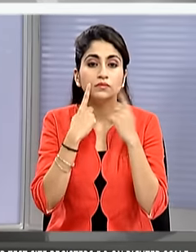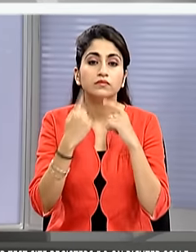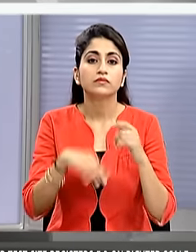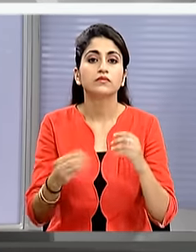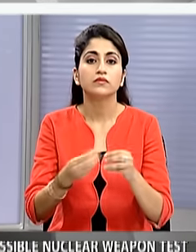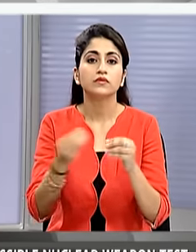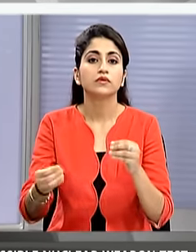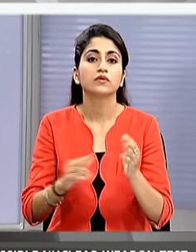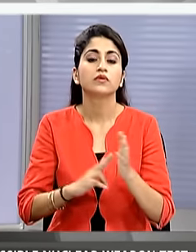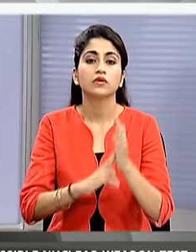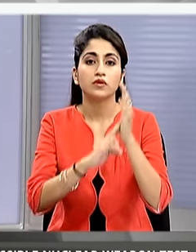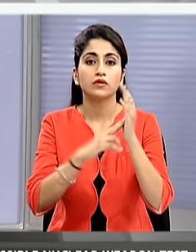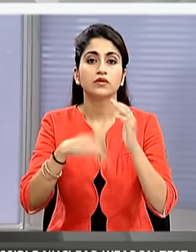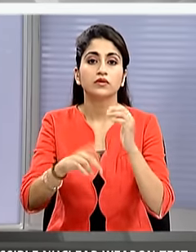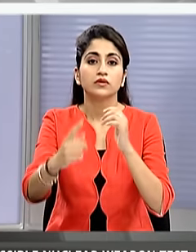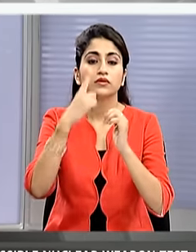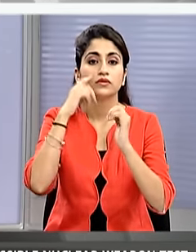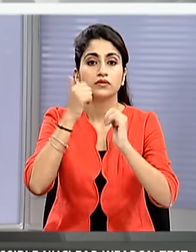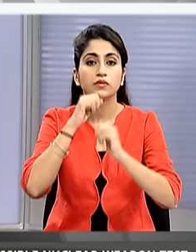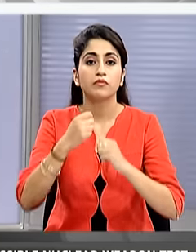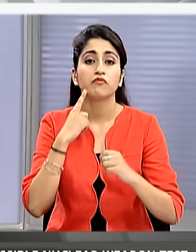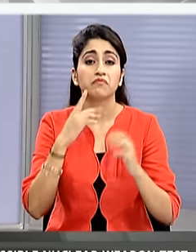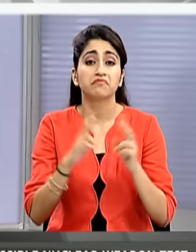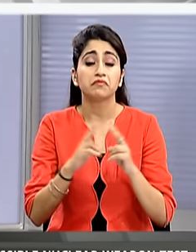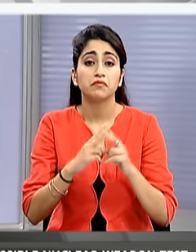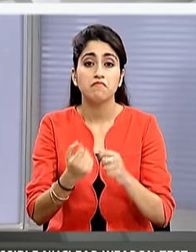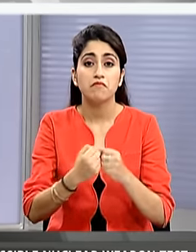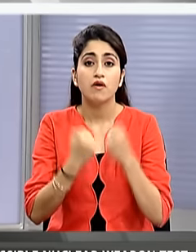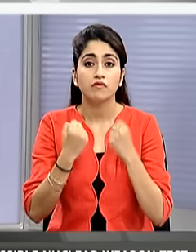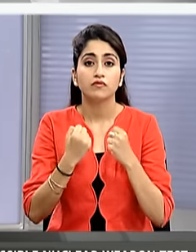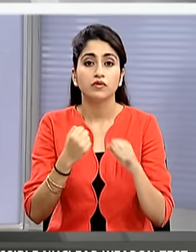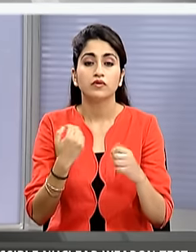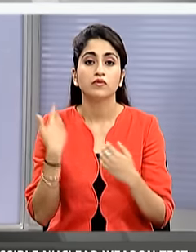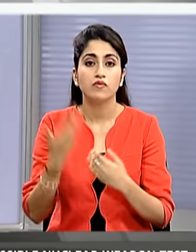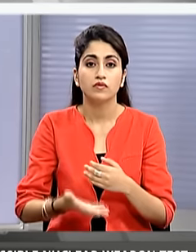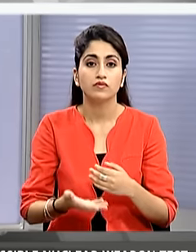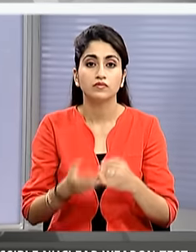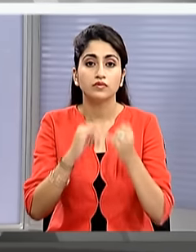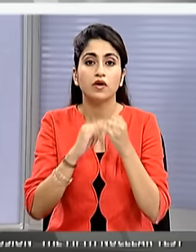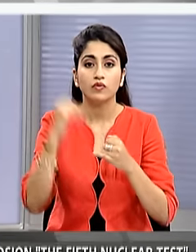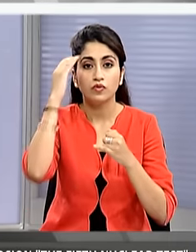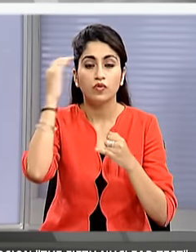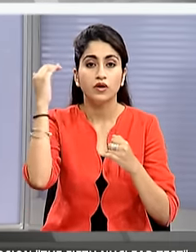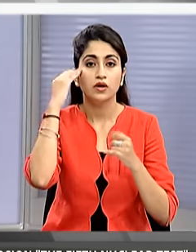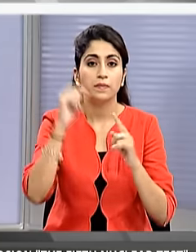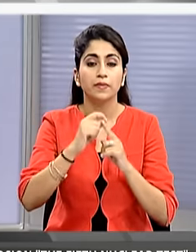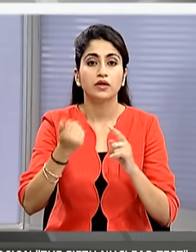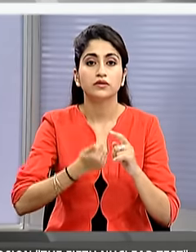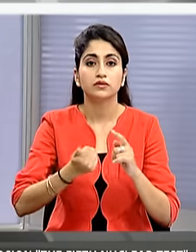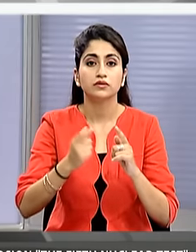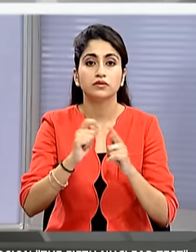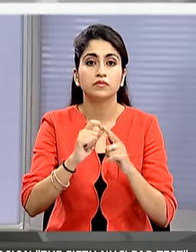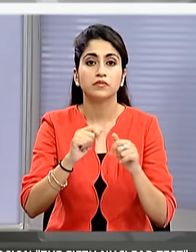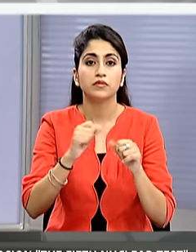seismic tremor near the North's known test site that indicated it was its most powerful yet. South Korean President Park Geun-hye